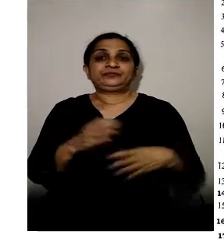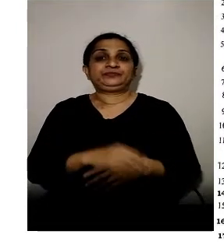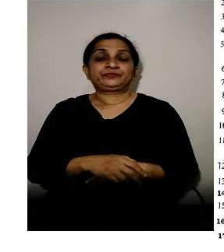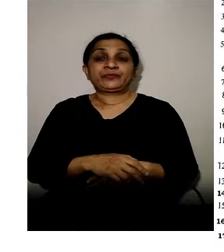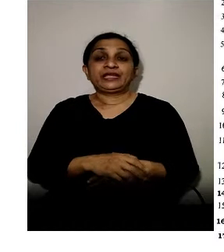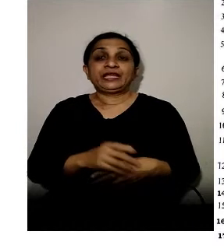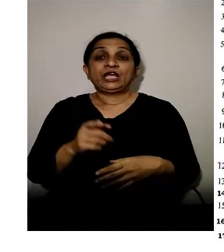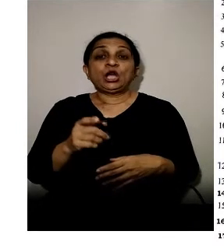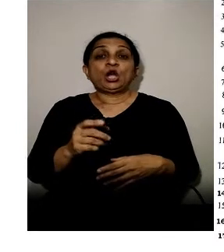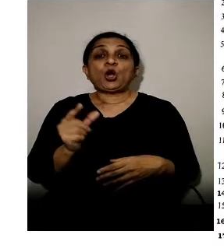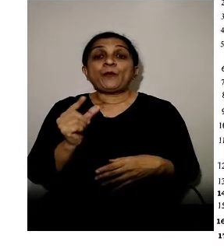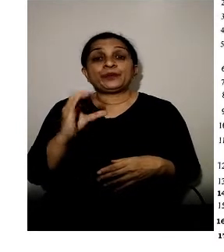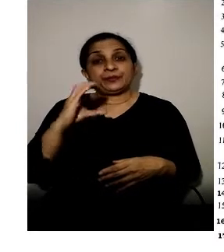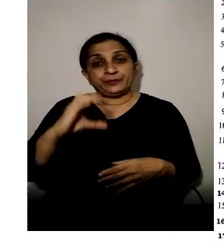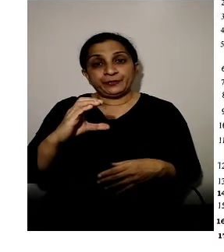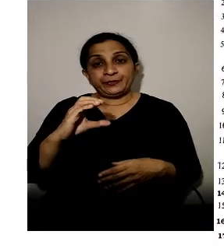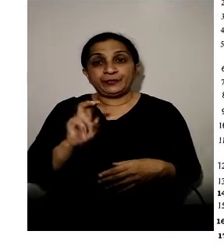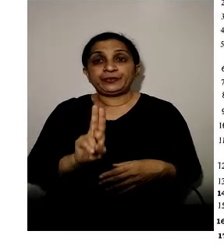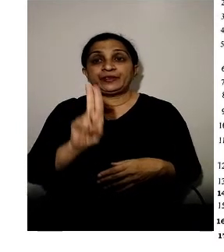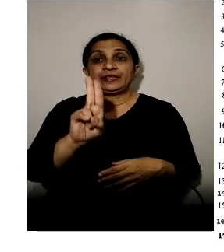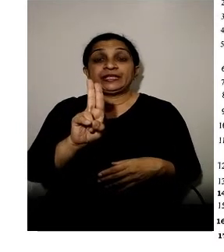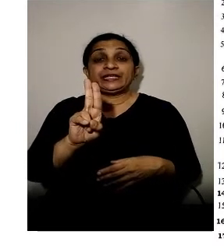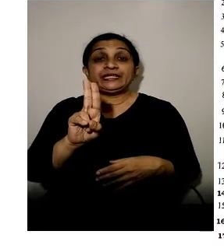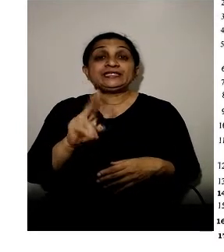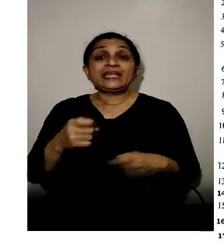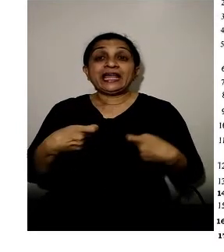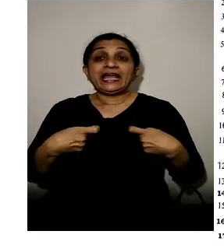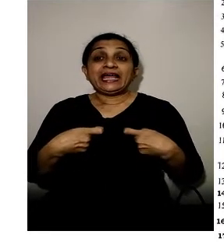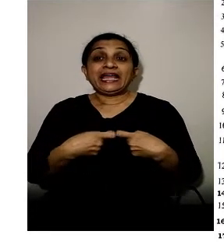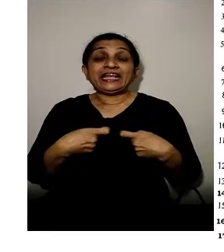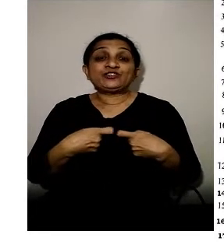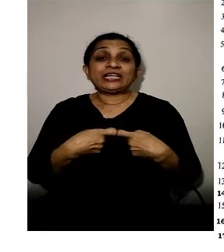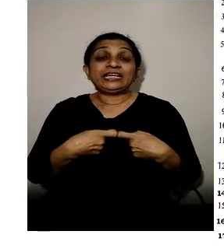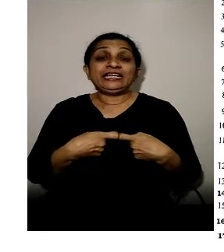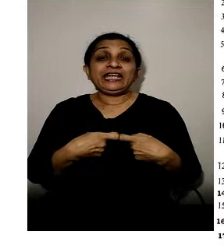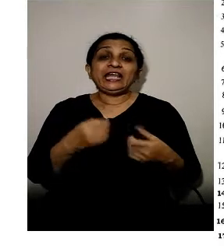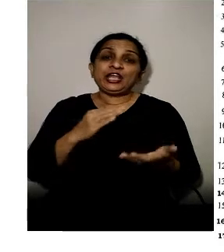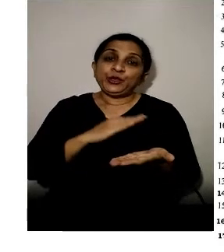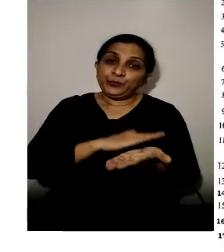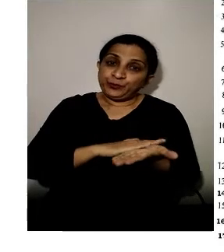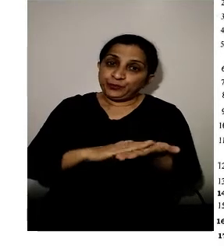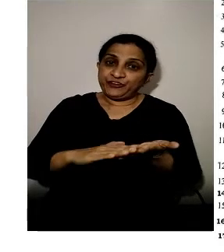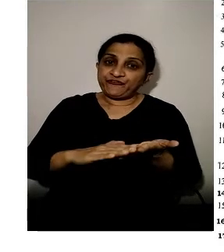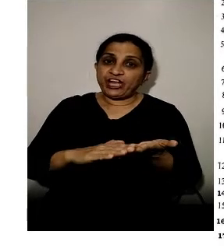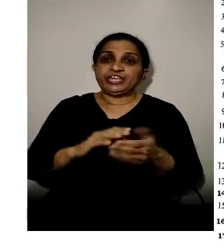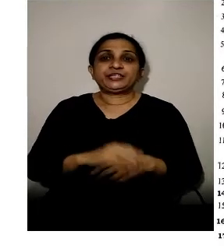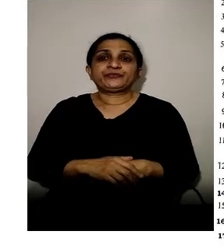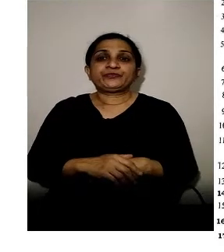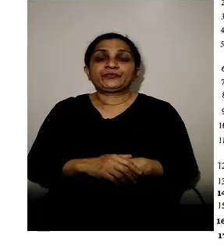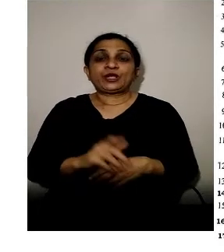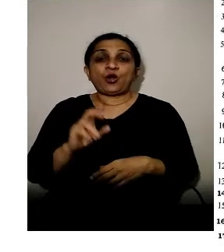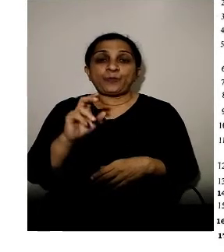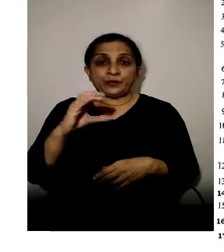copper is electrically refined